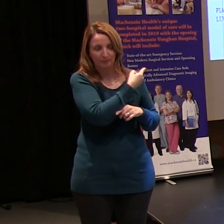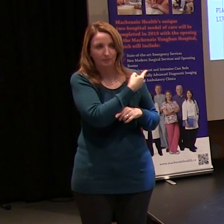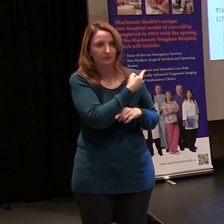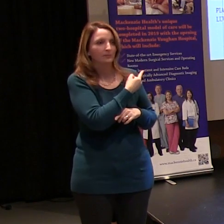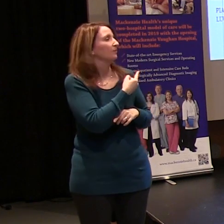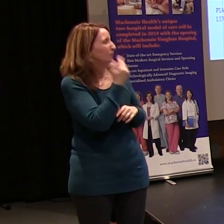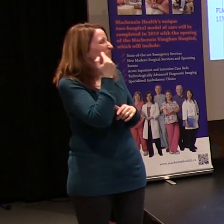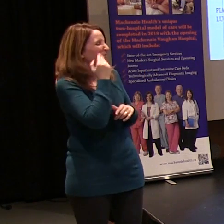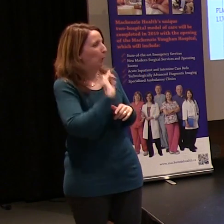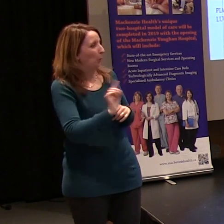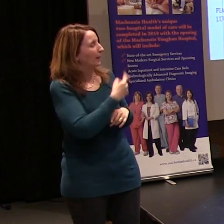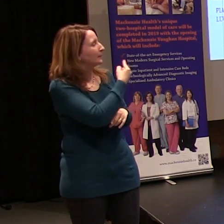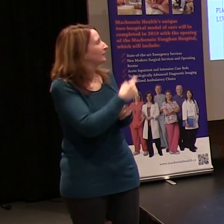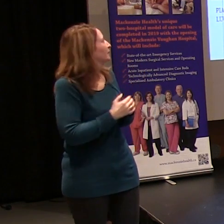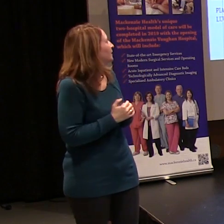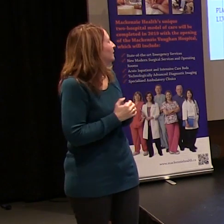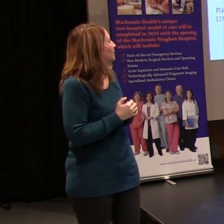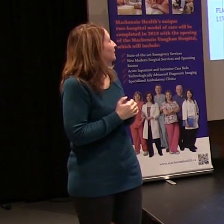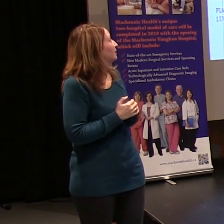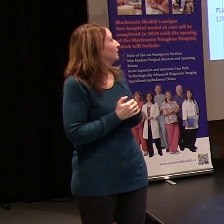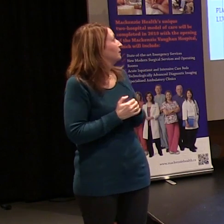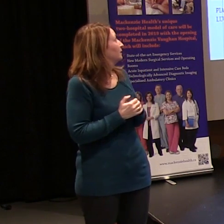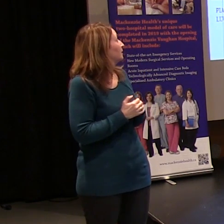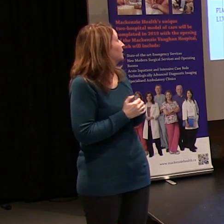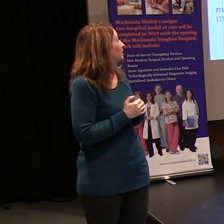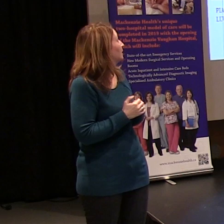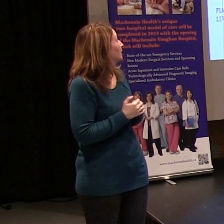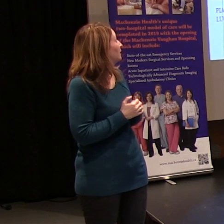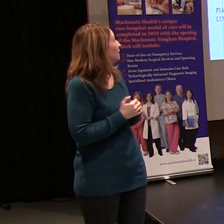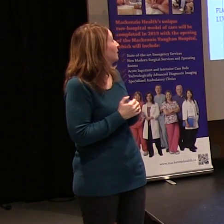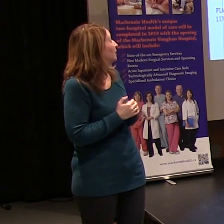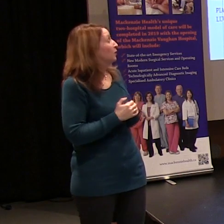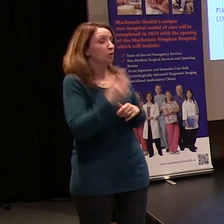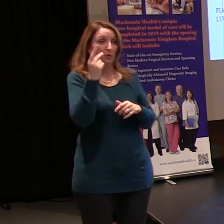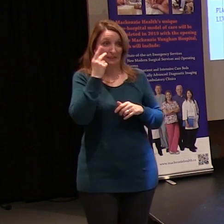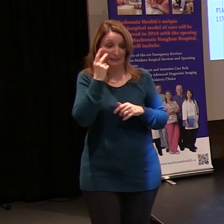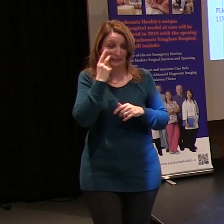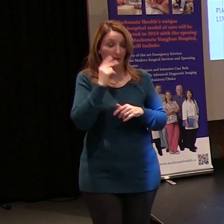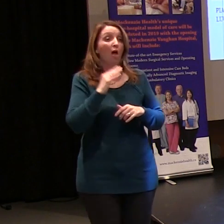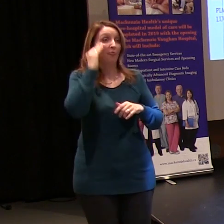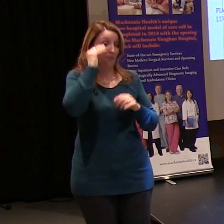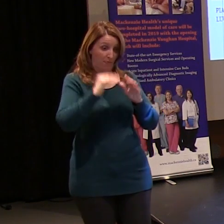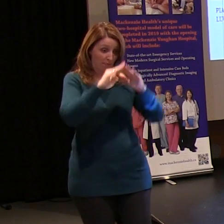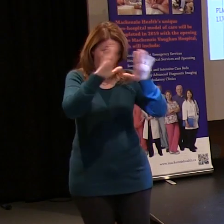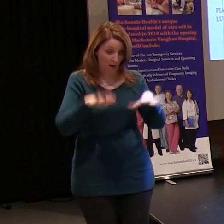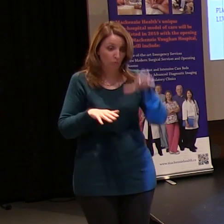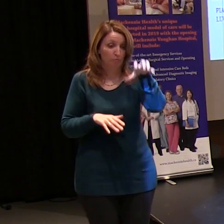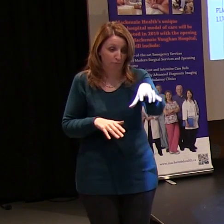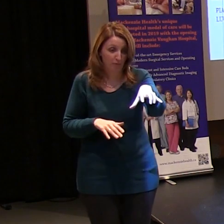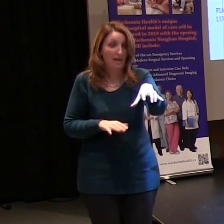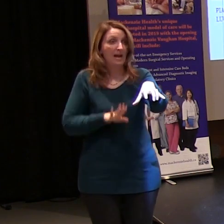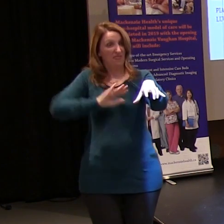is this piazzetta, and really you can see that the public space and the house, it's really one